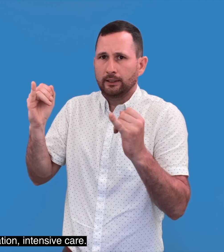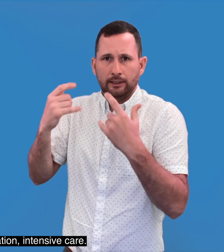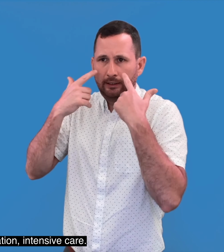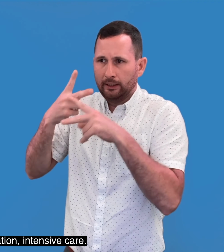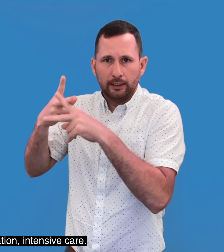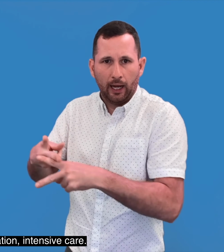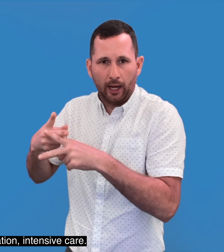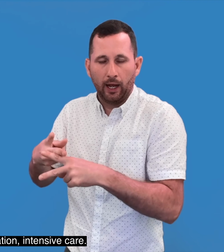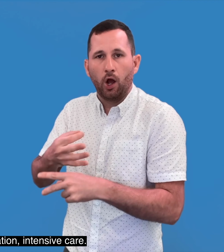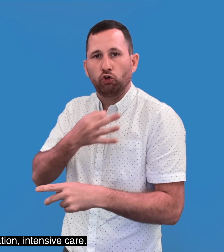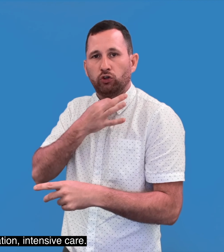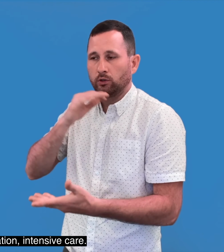hospitalisation, intensive care.